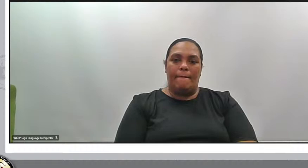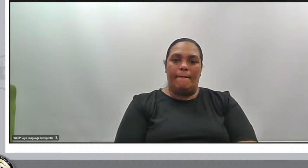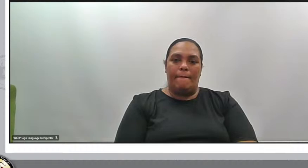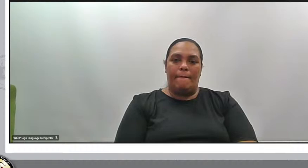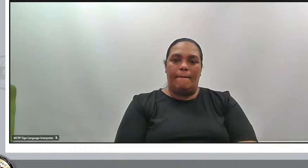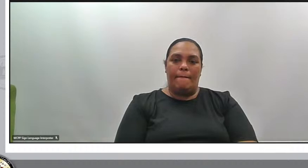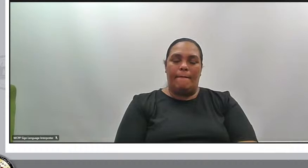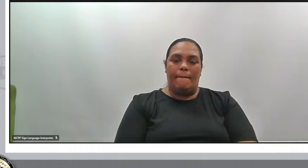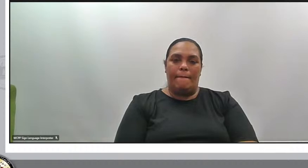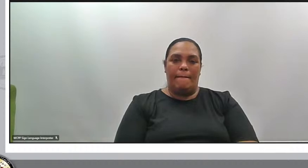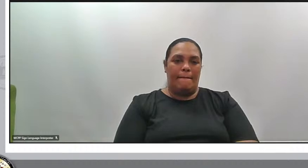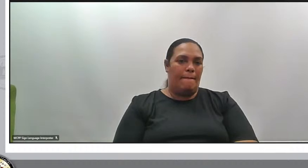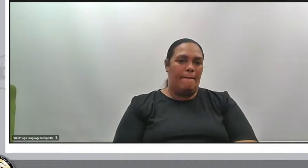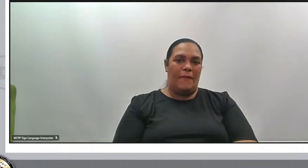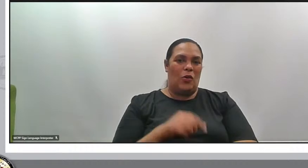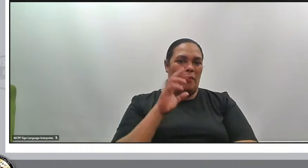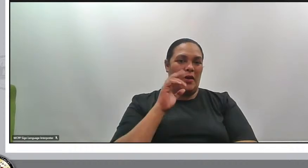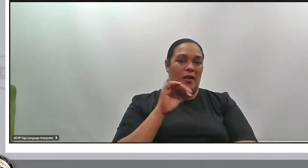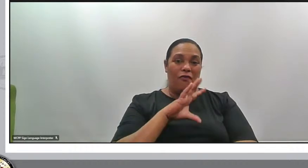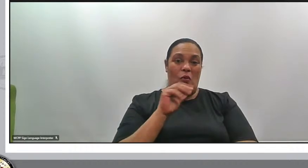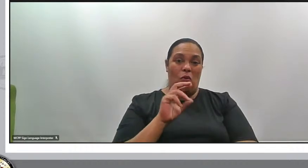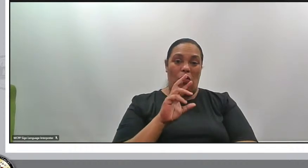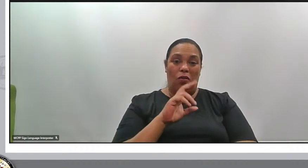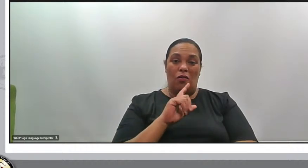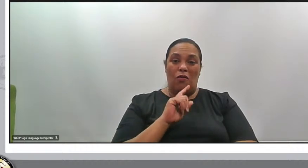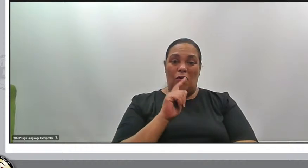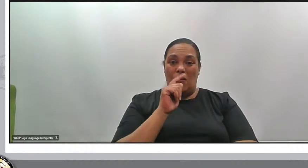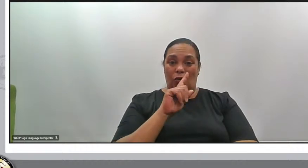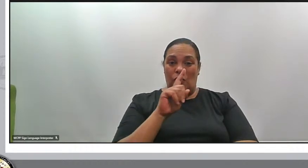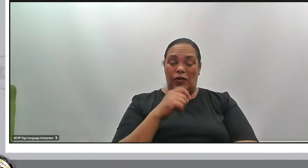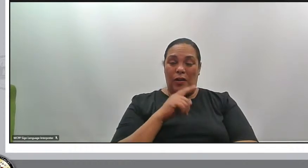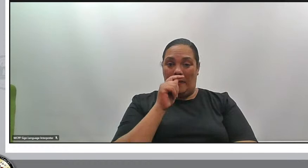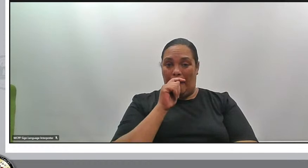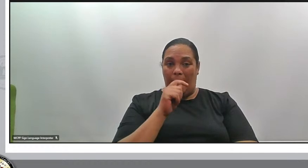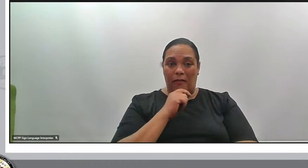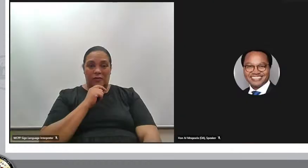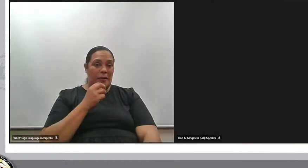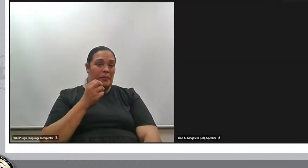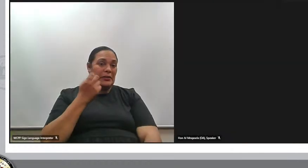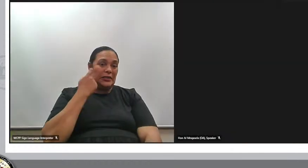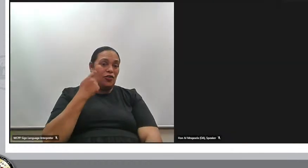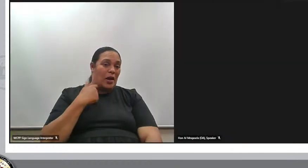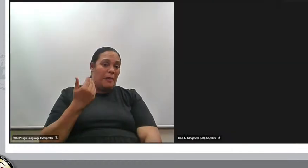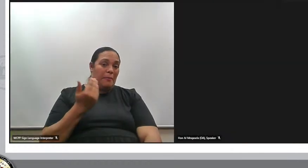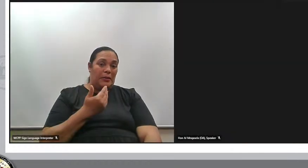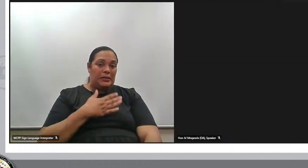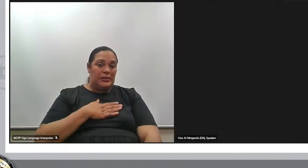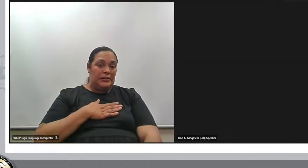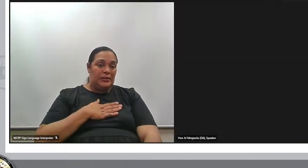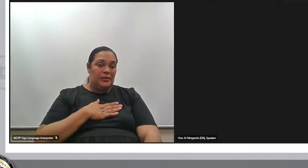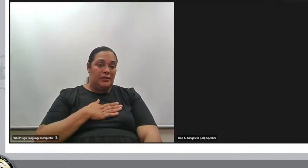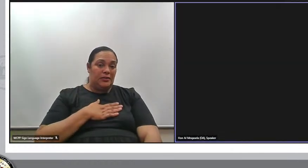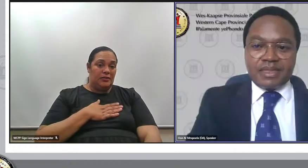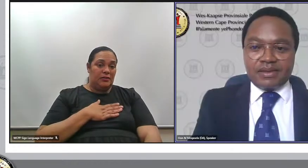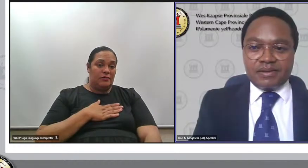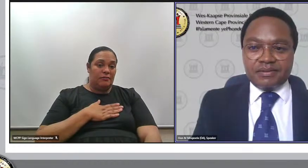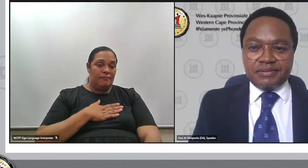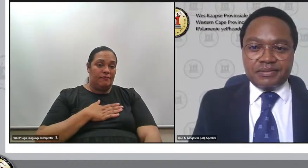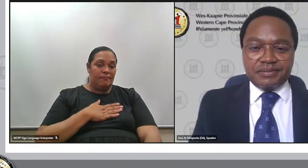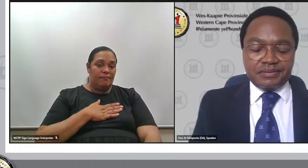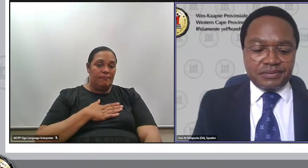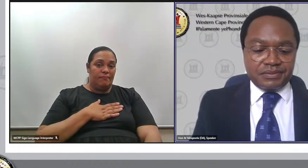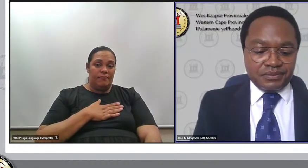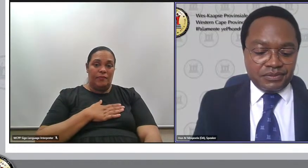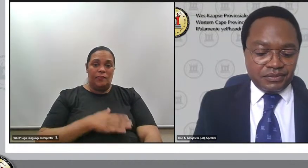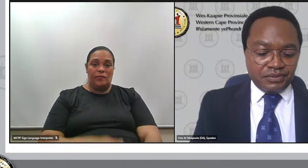I can't recall if those are all the questions responded to. Mr. Secretary, was there anything else outstanding that Ms. Fisher hasn't responded to?